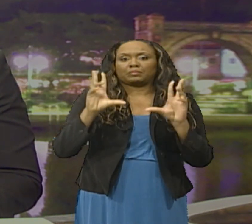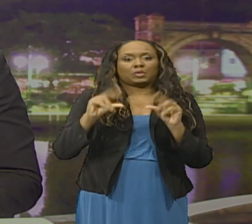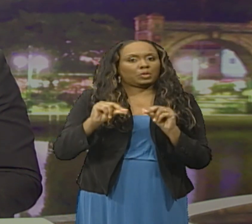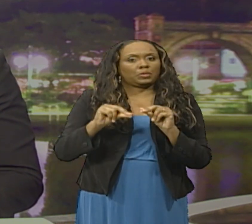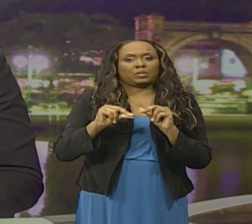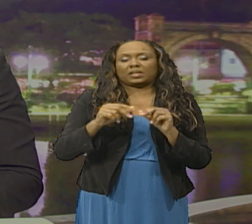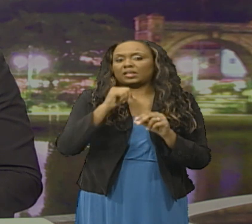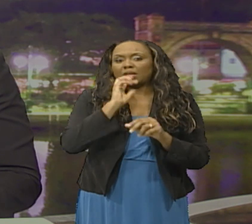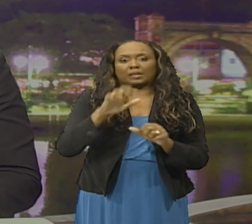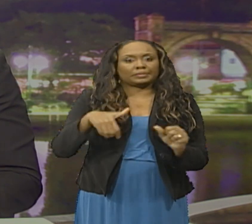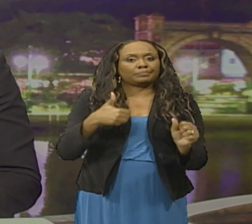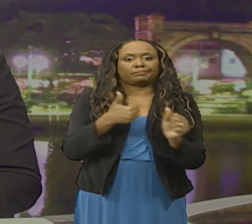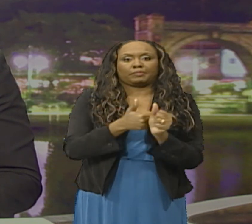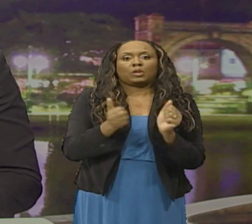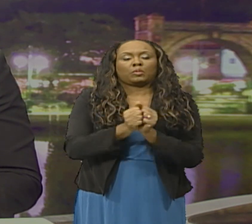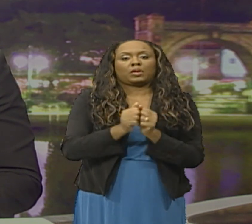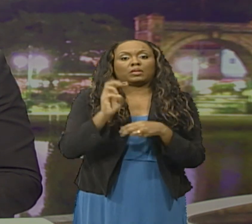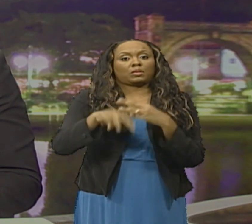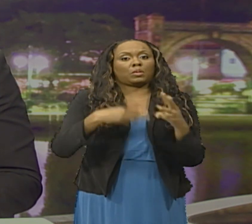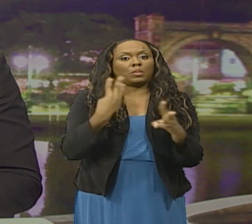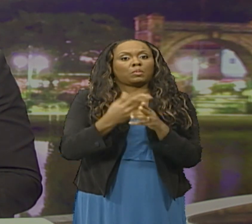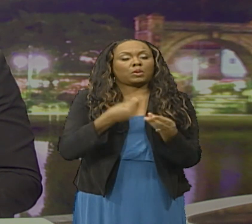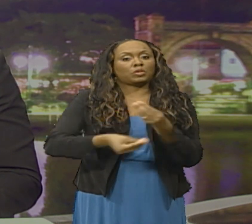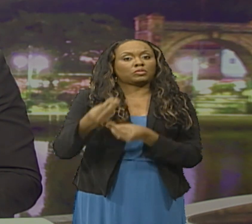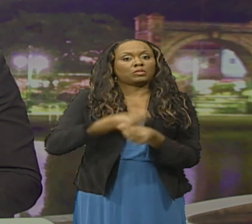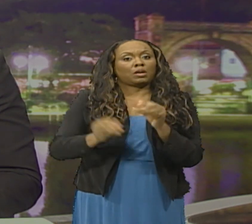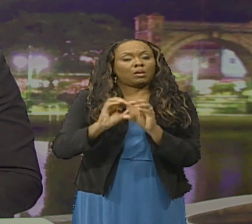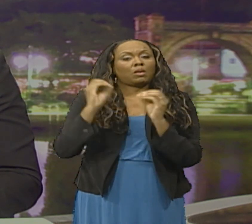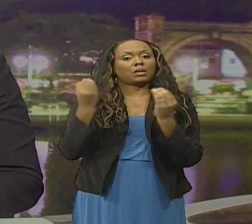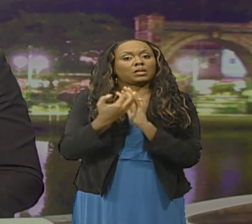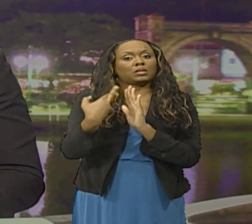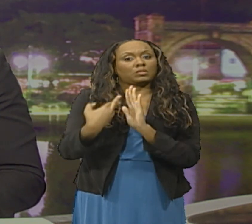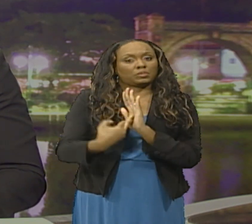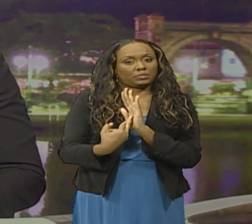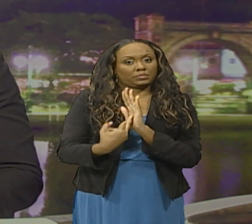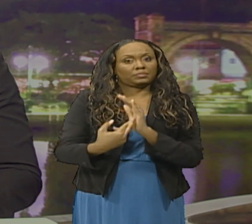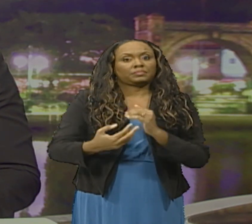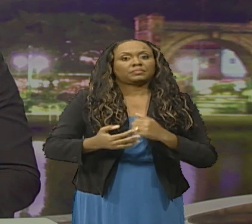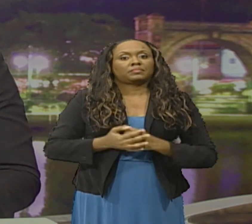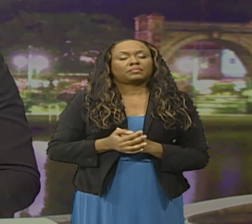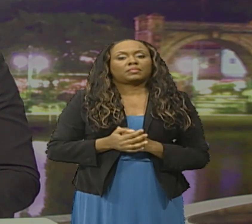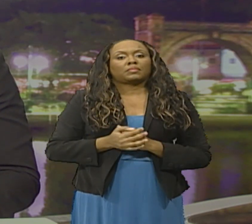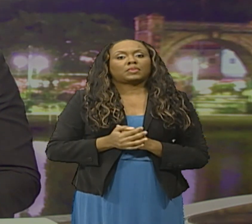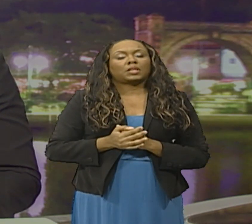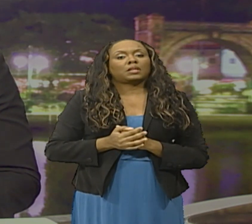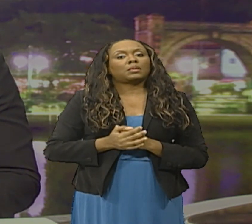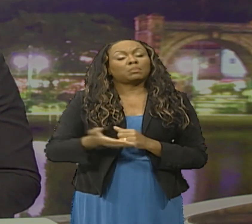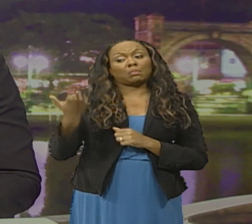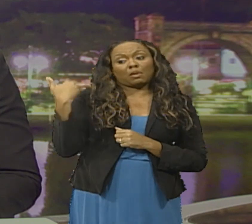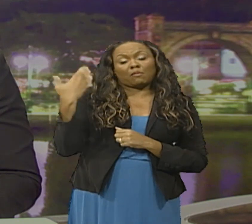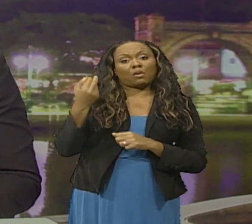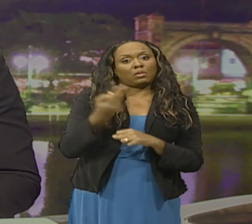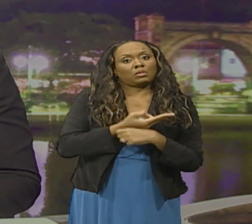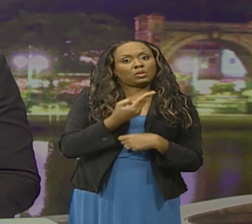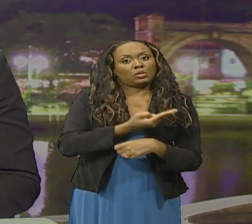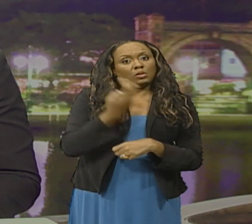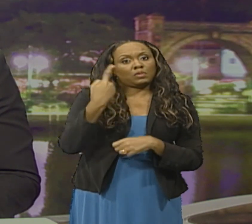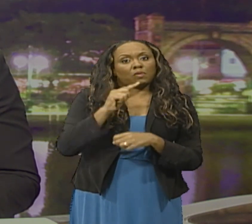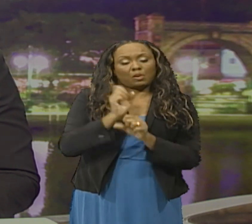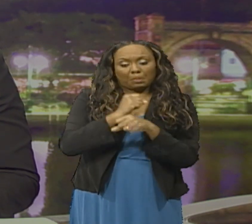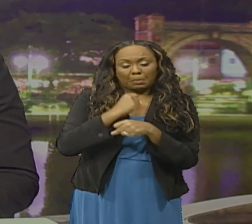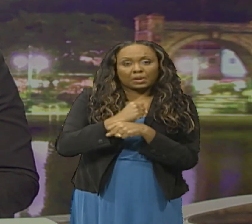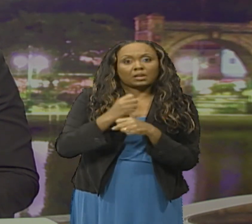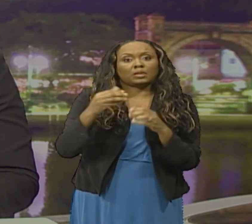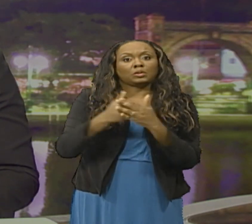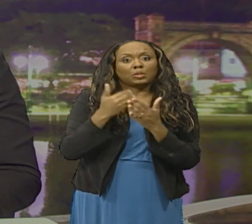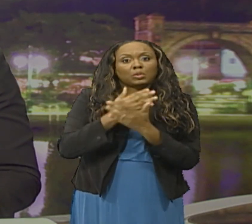not compliant with the country's obligations to the World Trade Organization. The act was used to stimulate manufacturing, create jobs, and